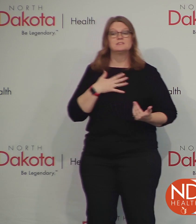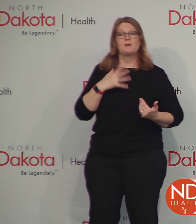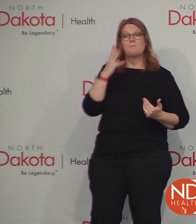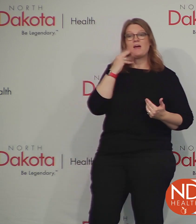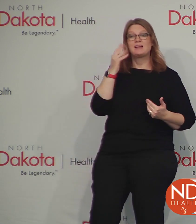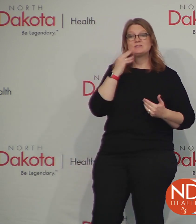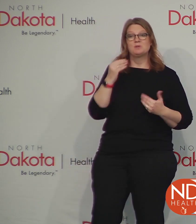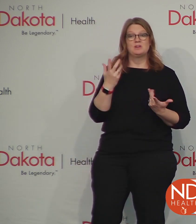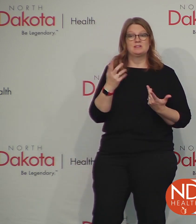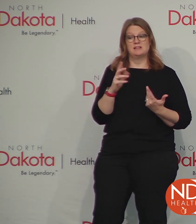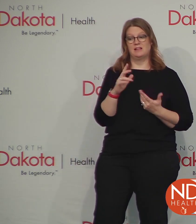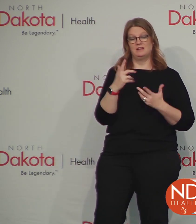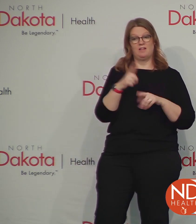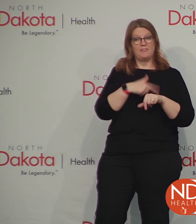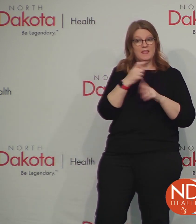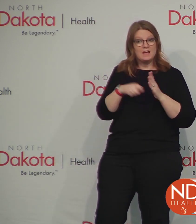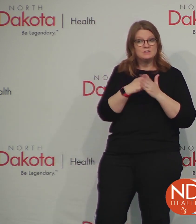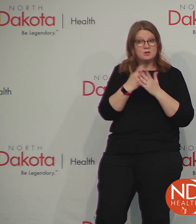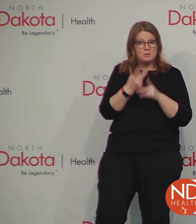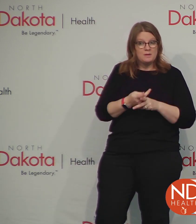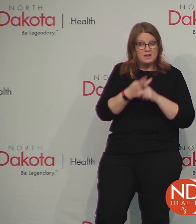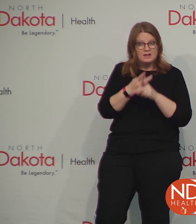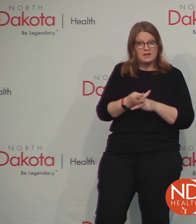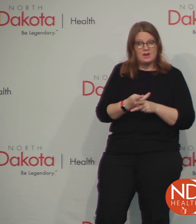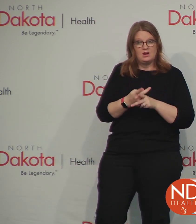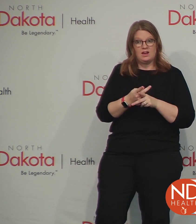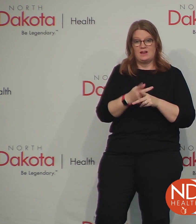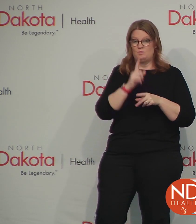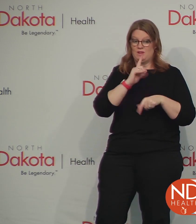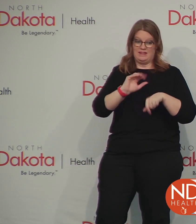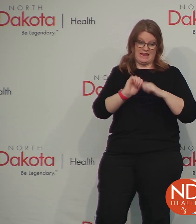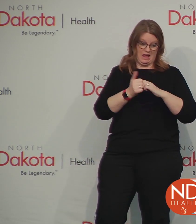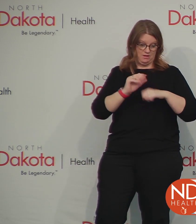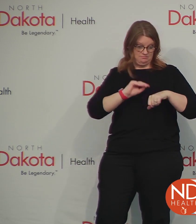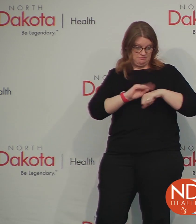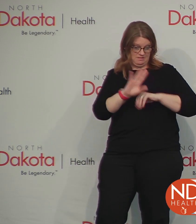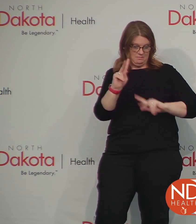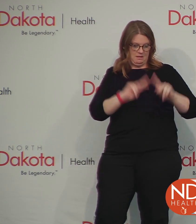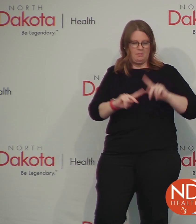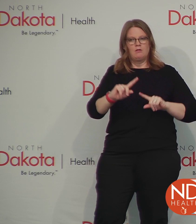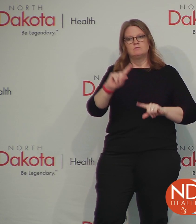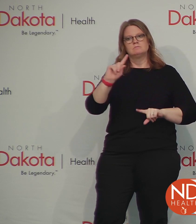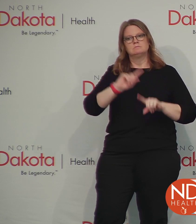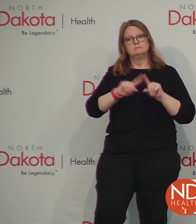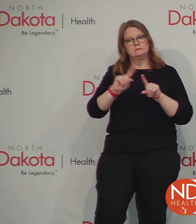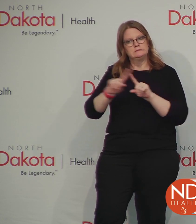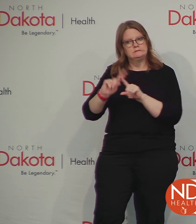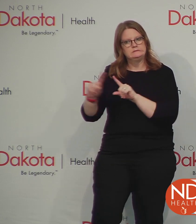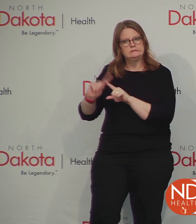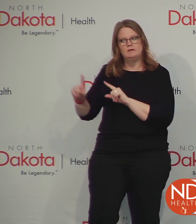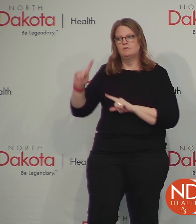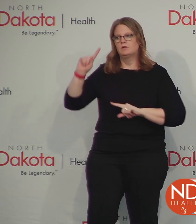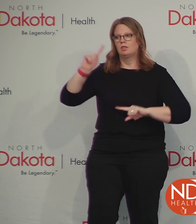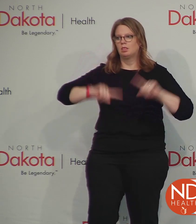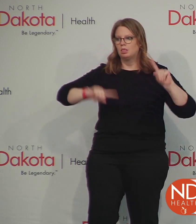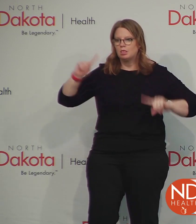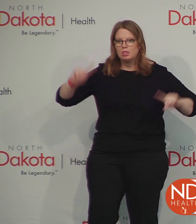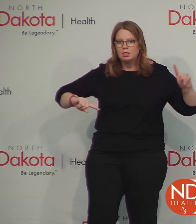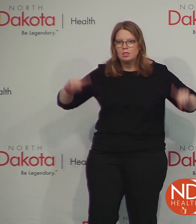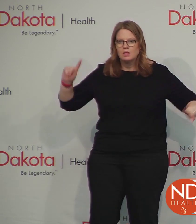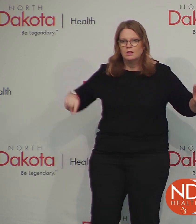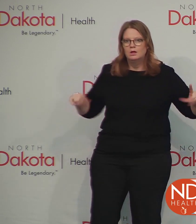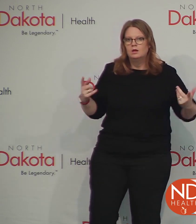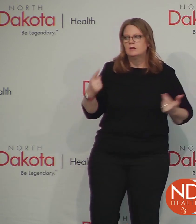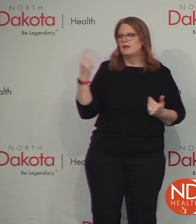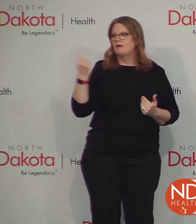affects people so differently, and it's a very unpredictable manner in which it affects people. Everyone knows somebody